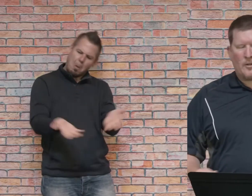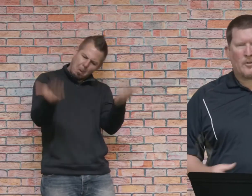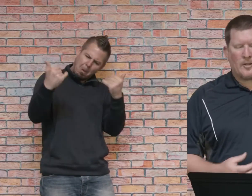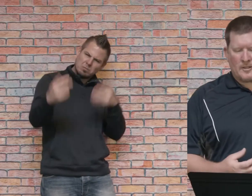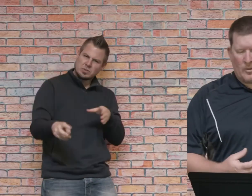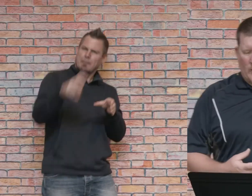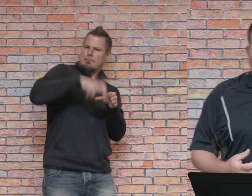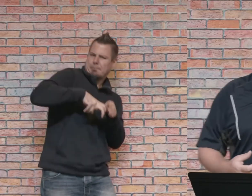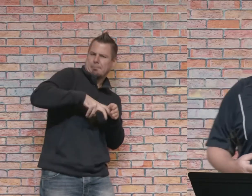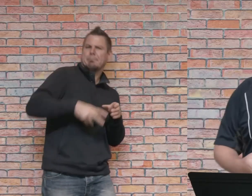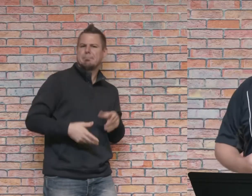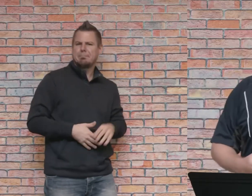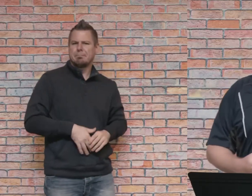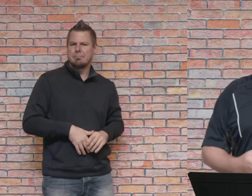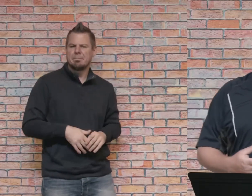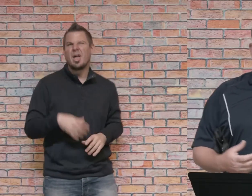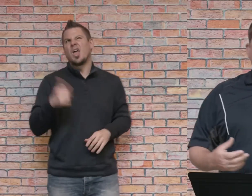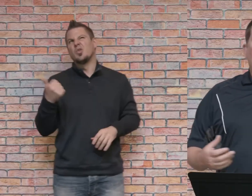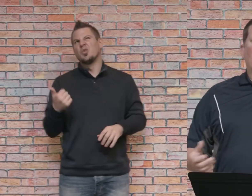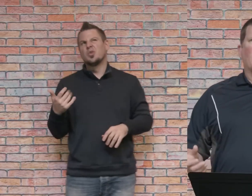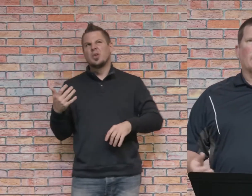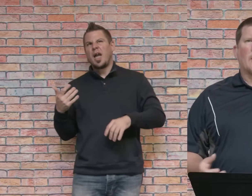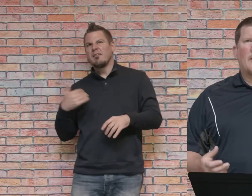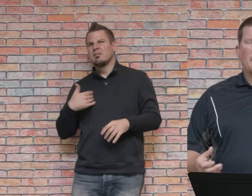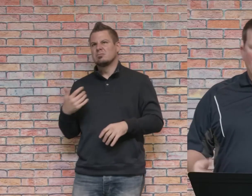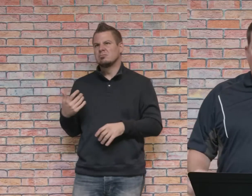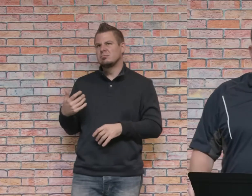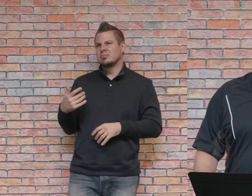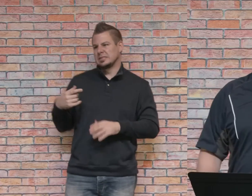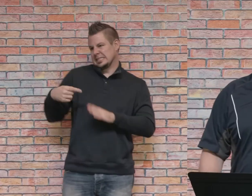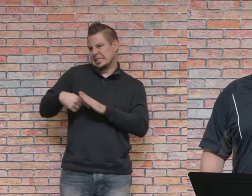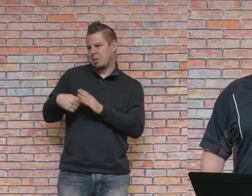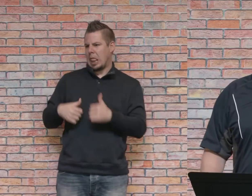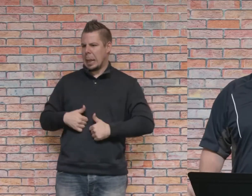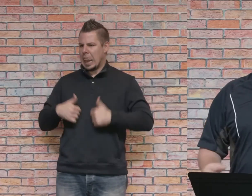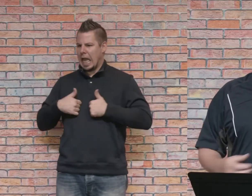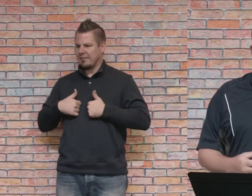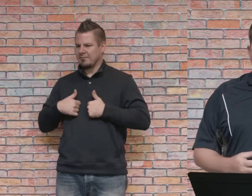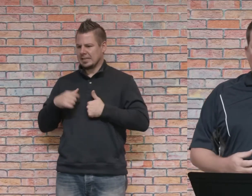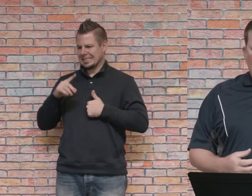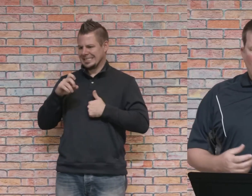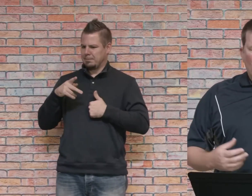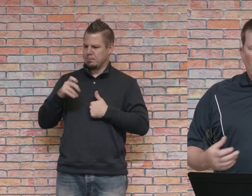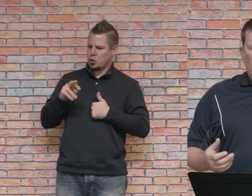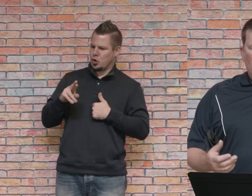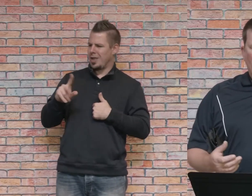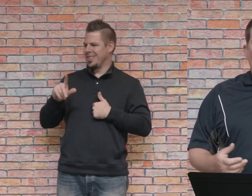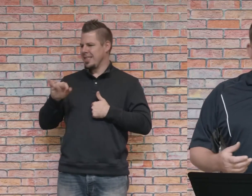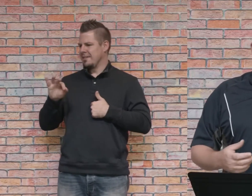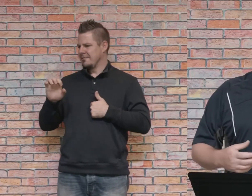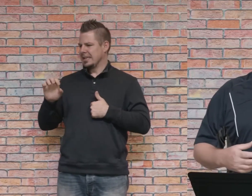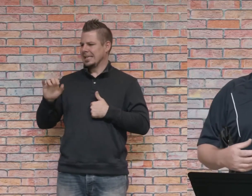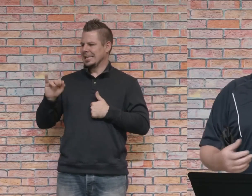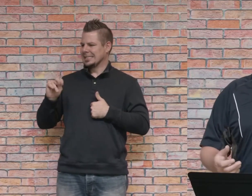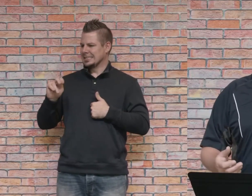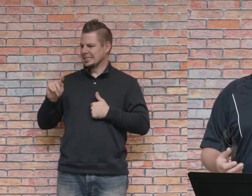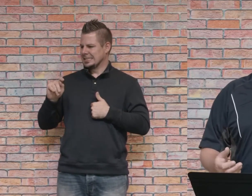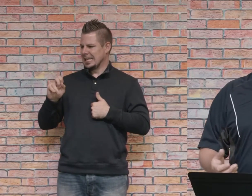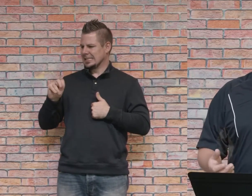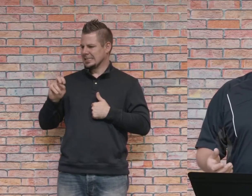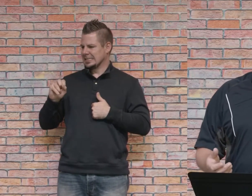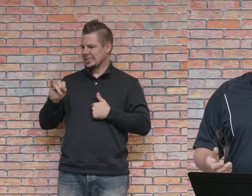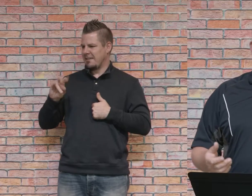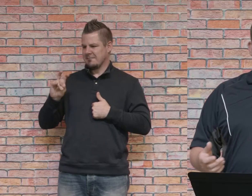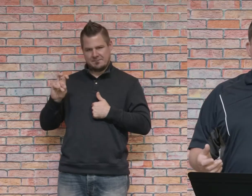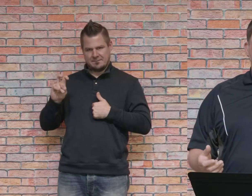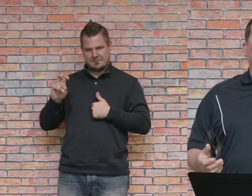the other things that we have, we call it one of our deeper life intensives, and it's on spiritual rhythms